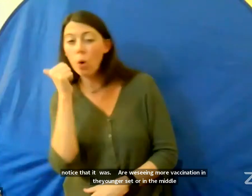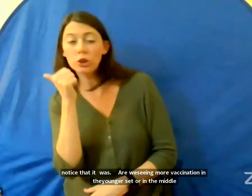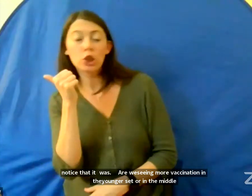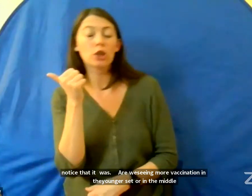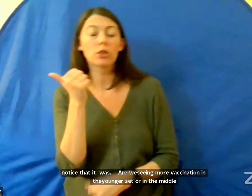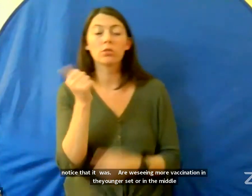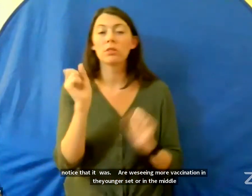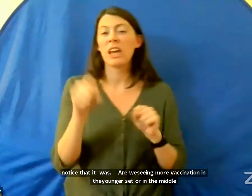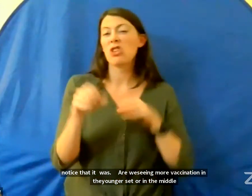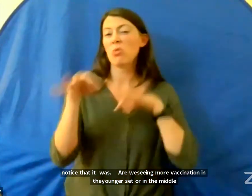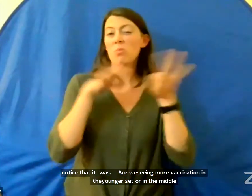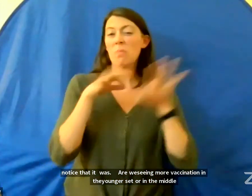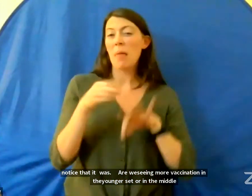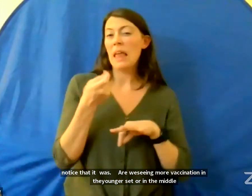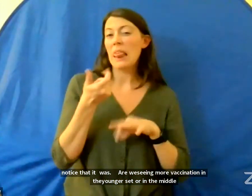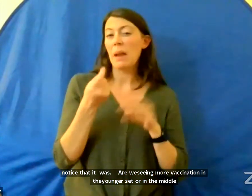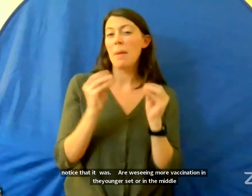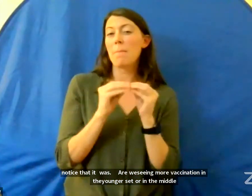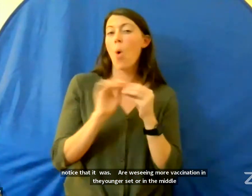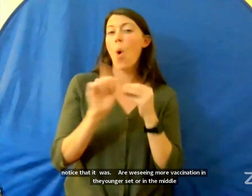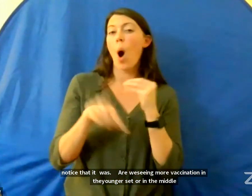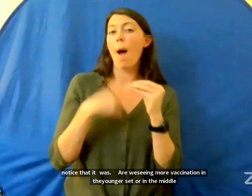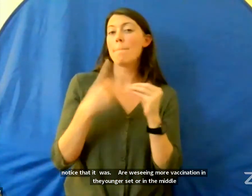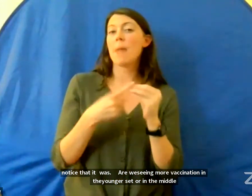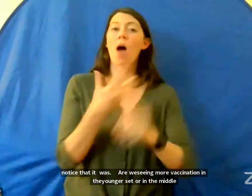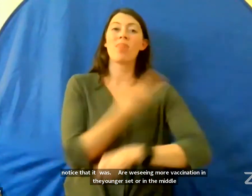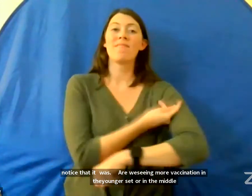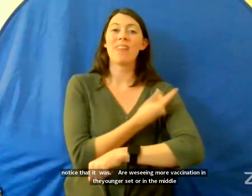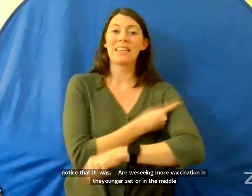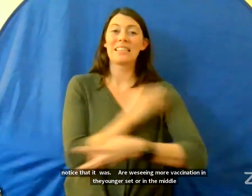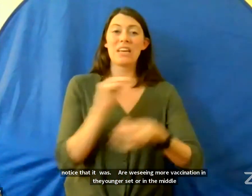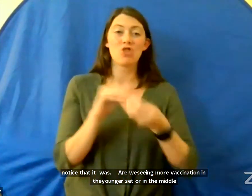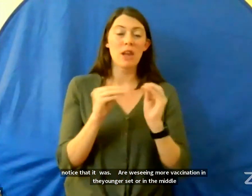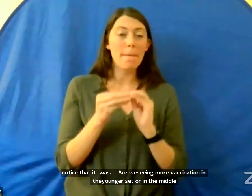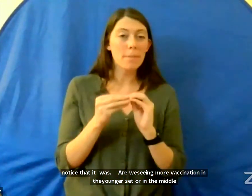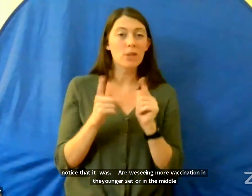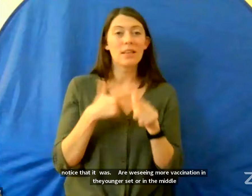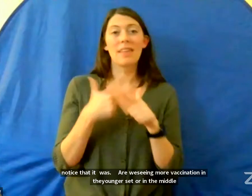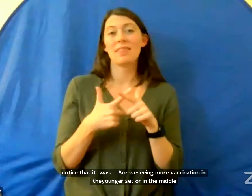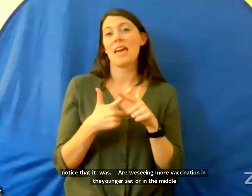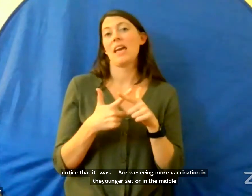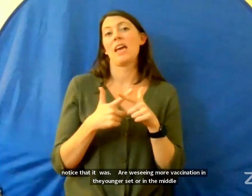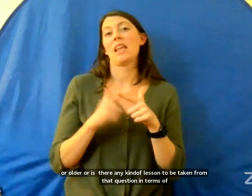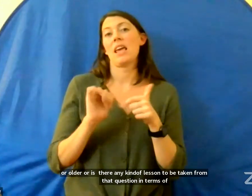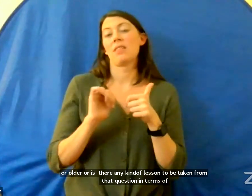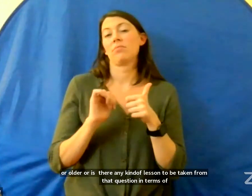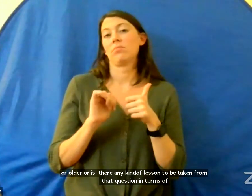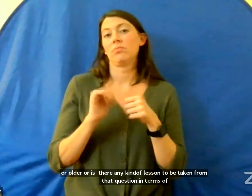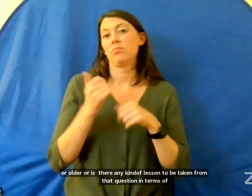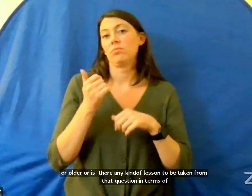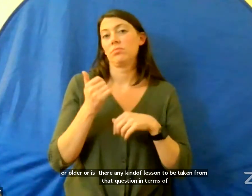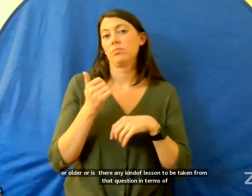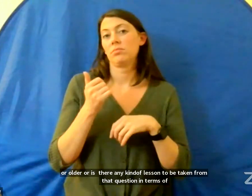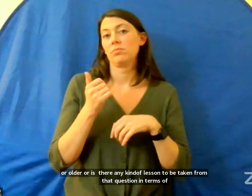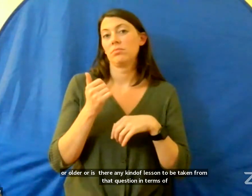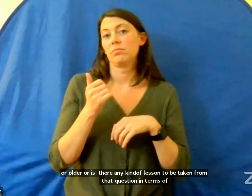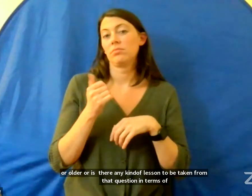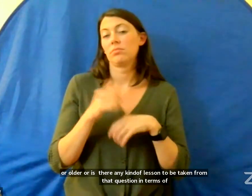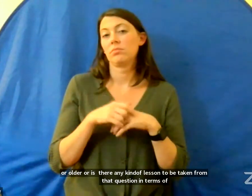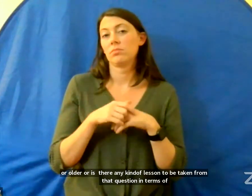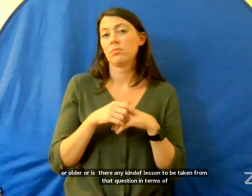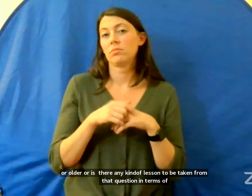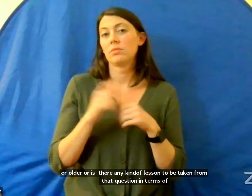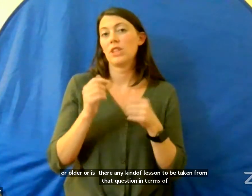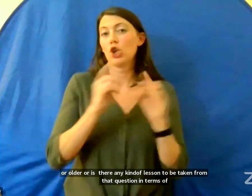of lesson to be taken from that question in terms of planning for the public health response? Yeah, I mean,